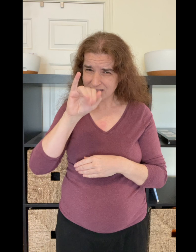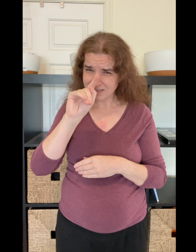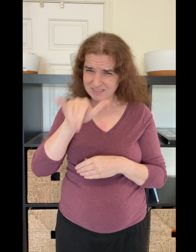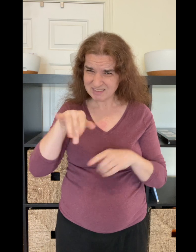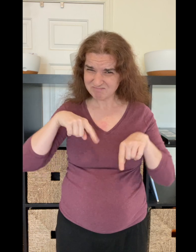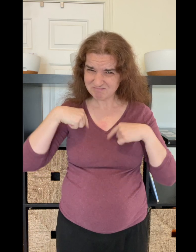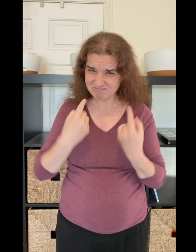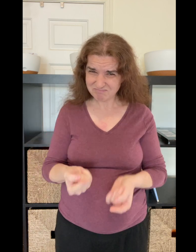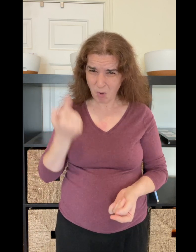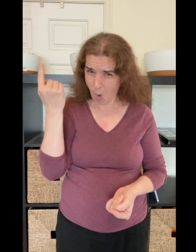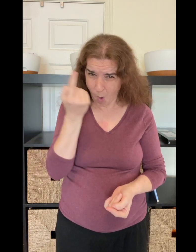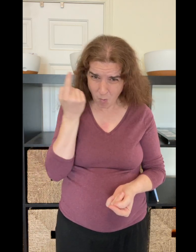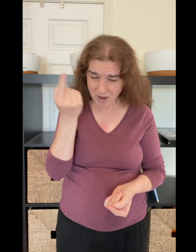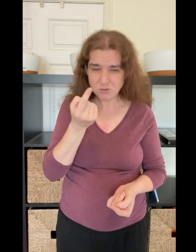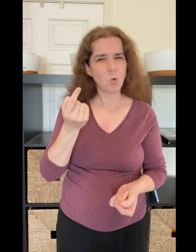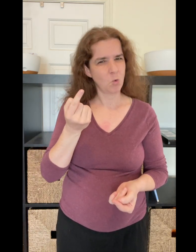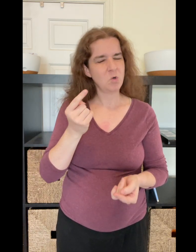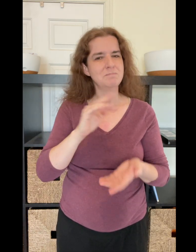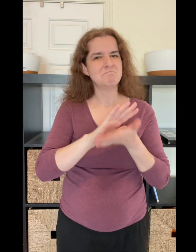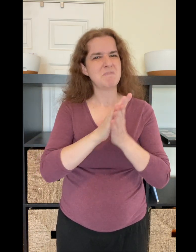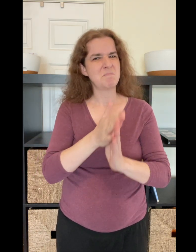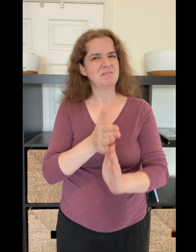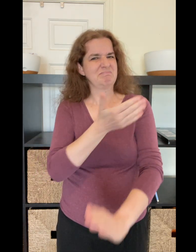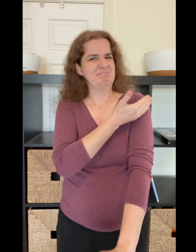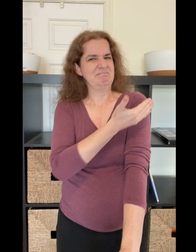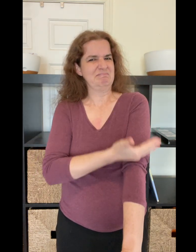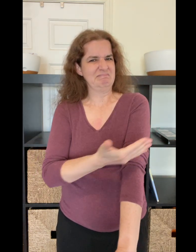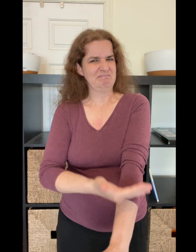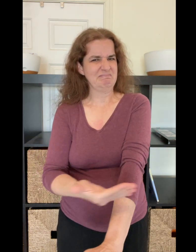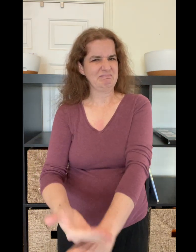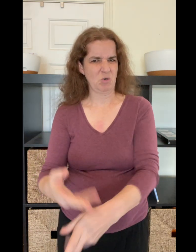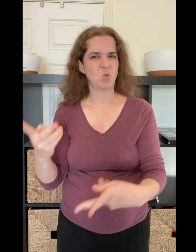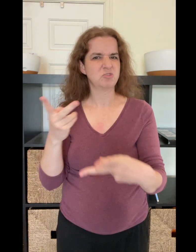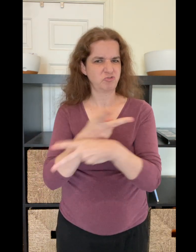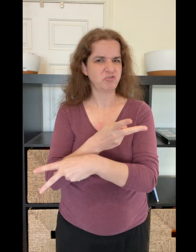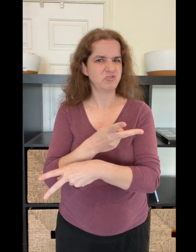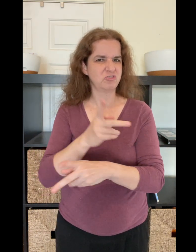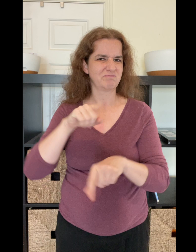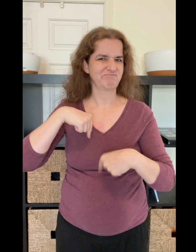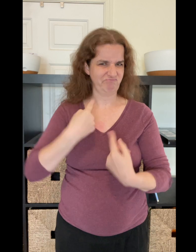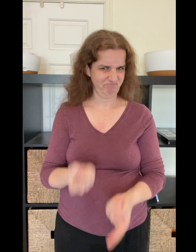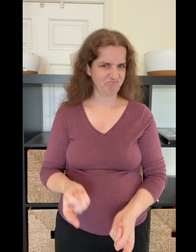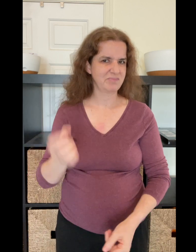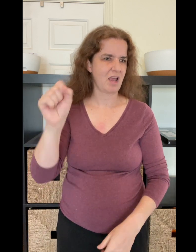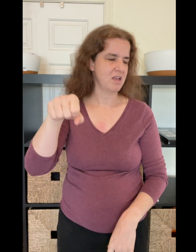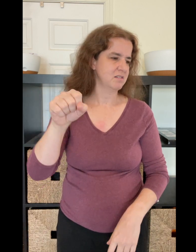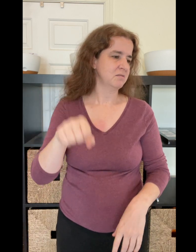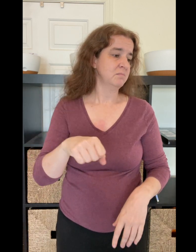time in this country. Has that always been happening here in this country? Or maybe has it been getting worse over